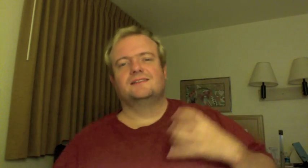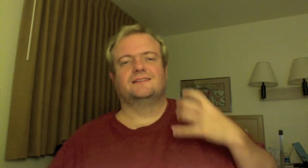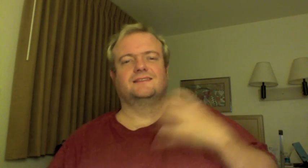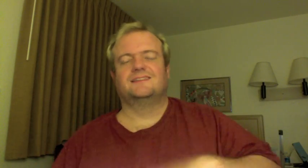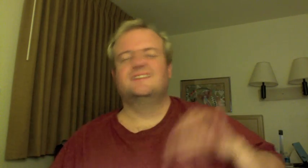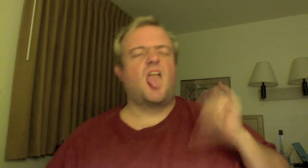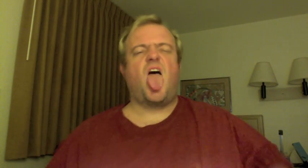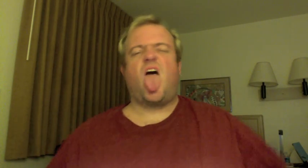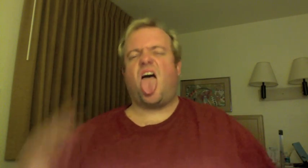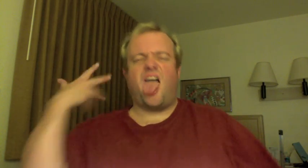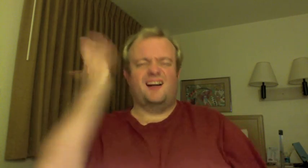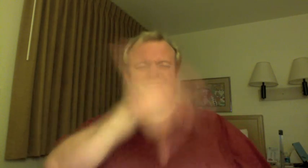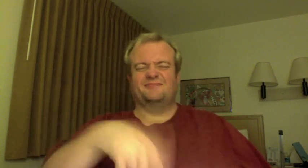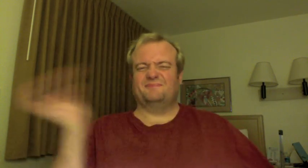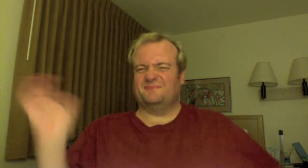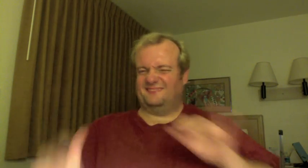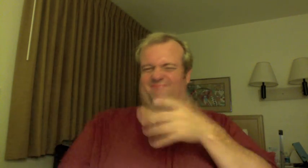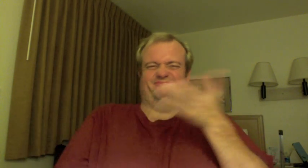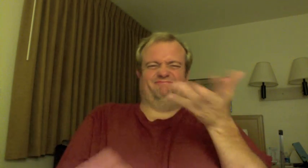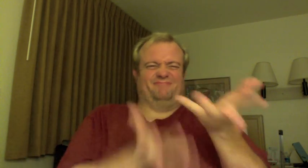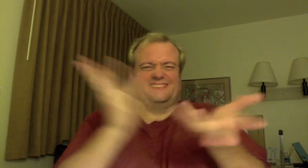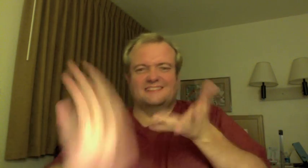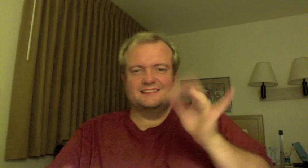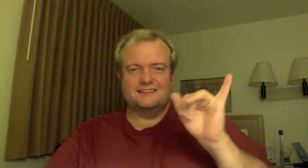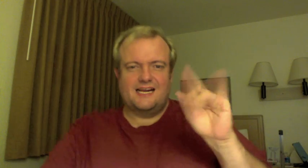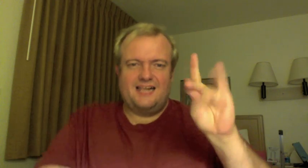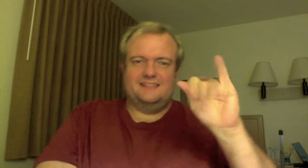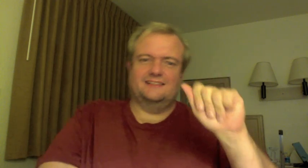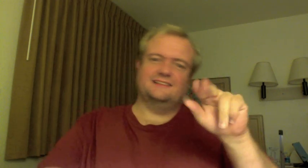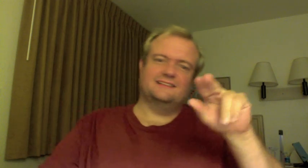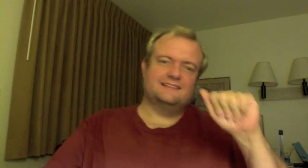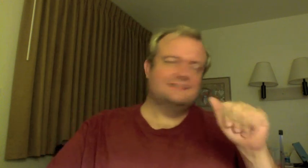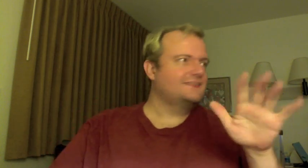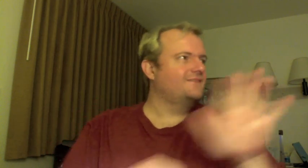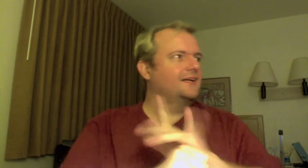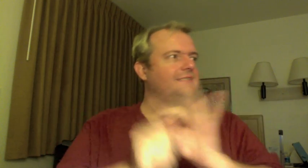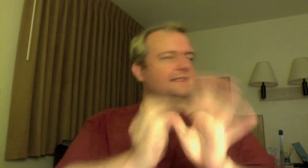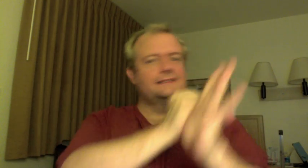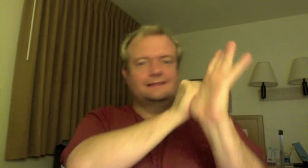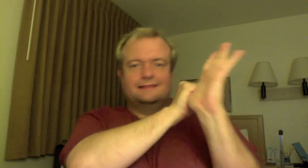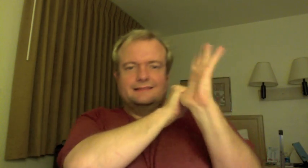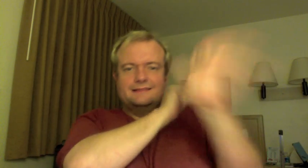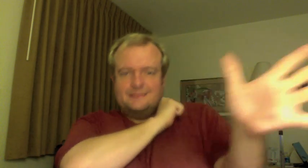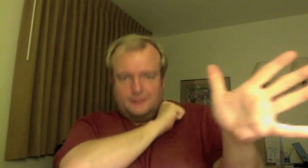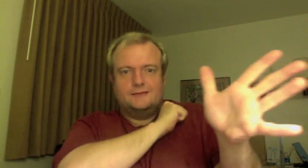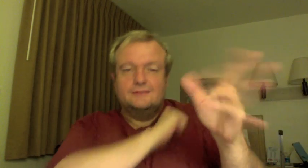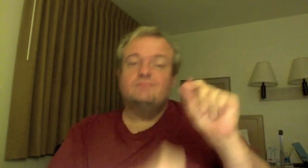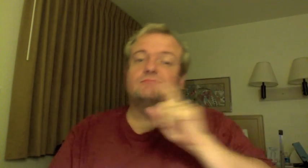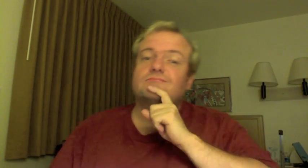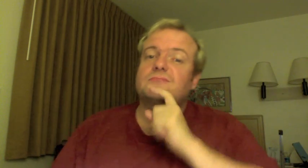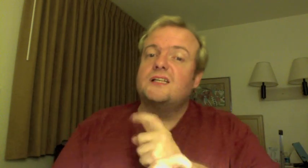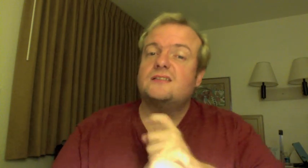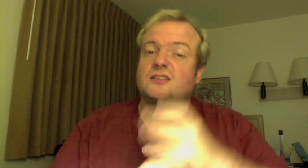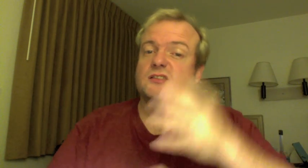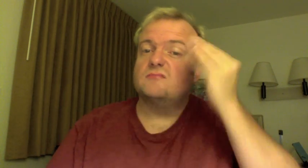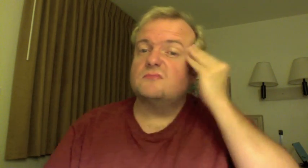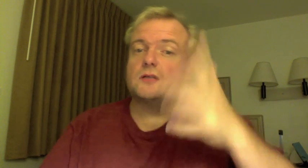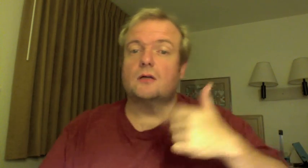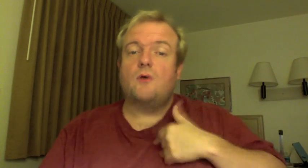the daring new Terminal 2E suddenly collapses with no warning, just 1 year after its opening.